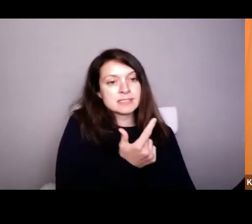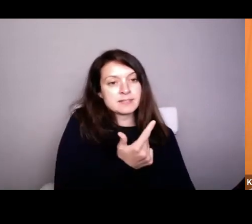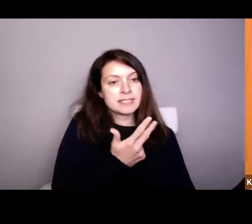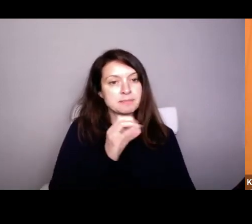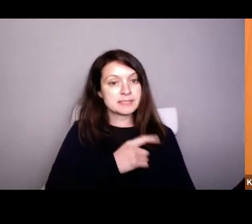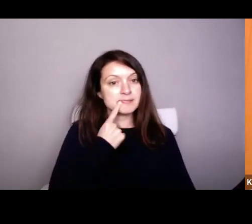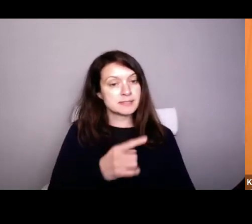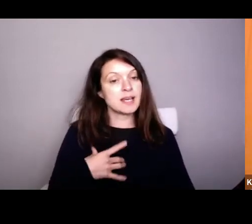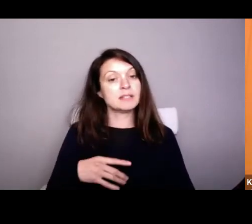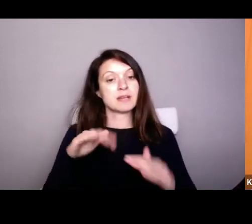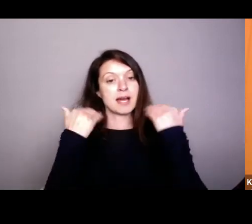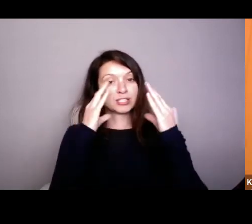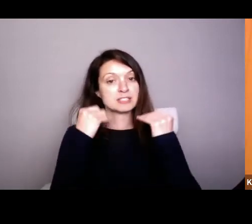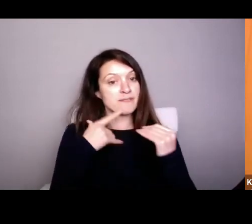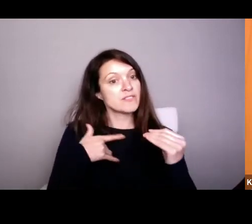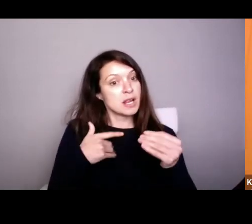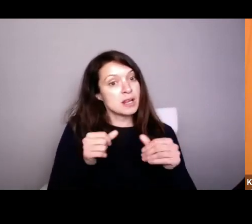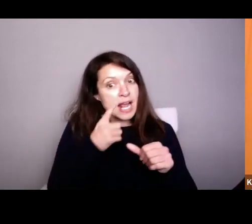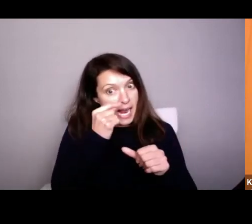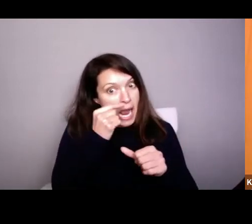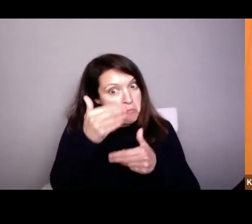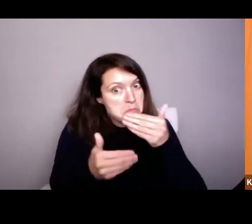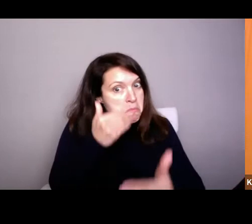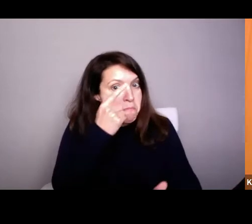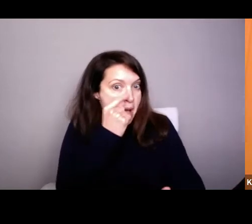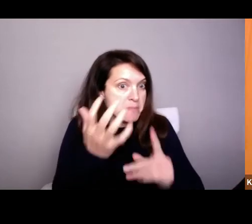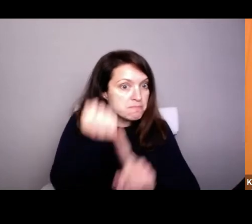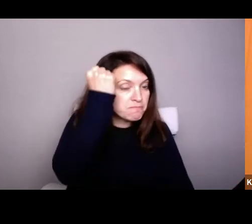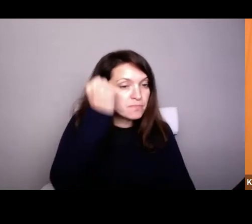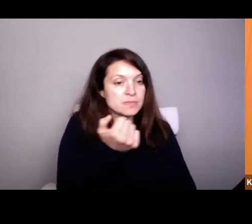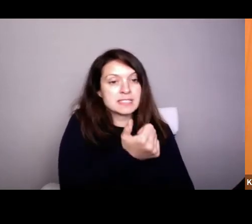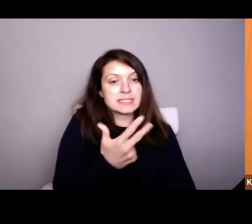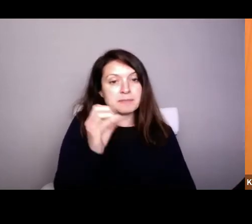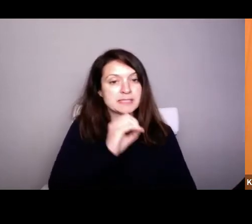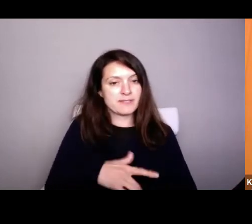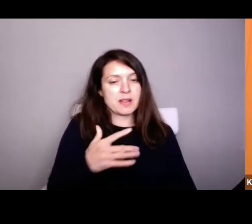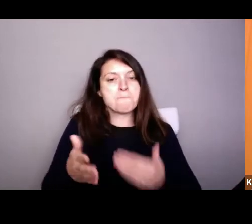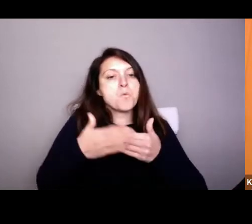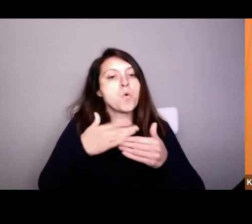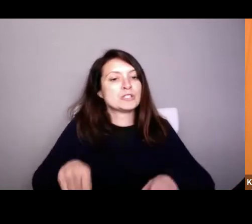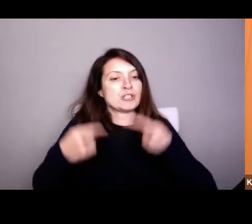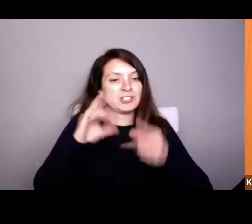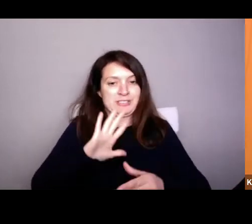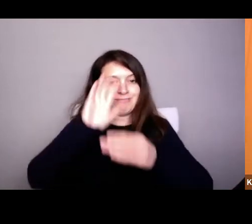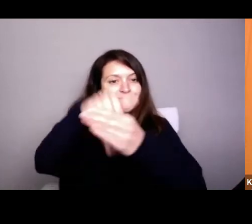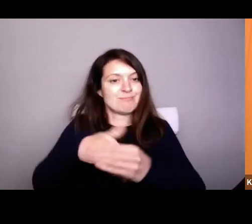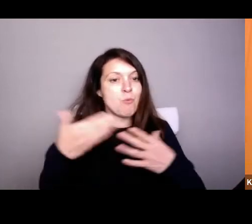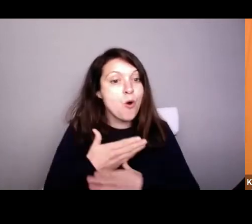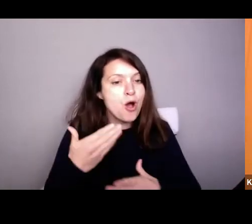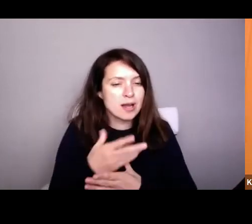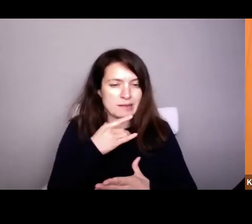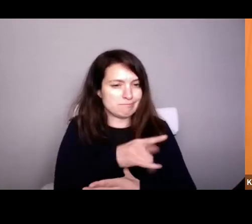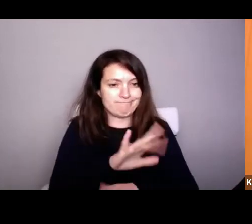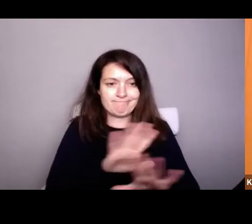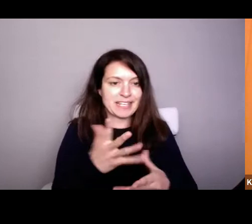aspirations. 68% believed there will be many challenges when entering the workplace because it was felt to not be inclusive. 53% said